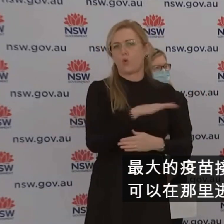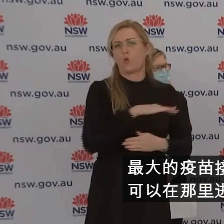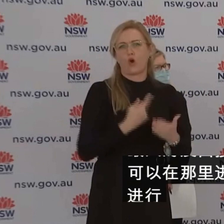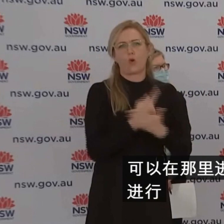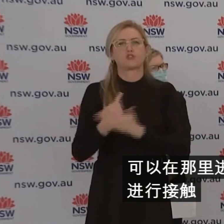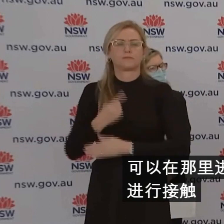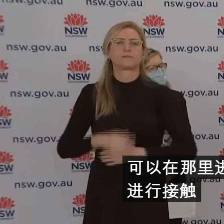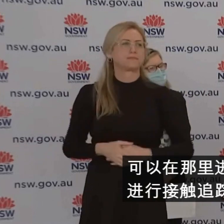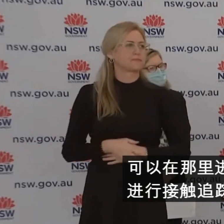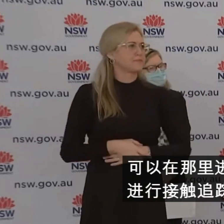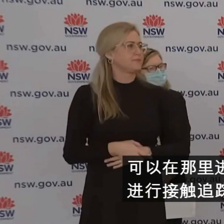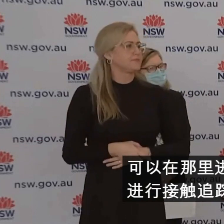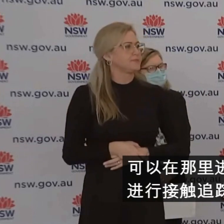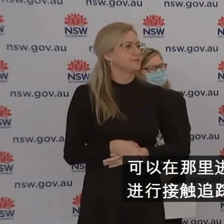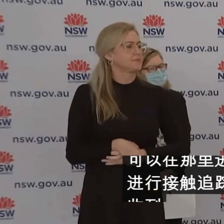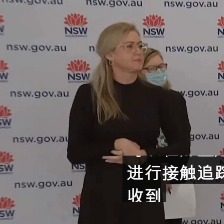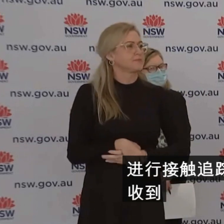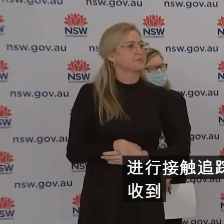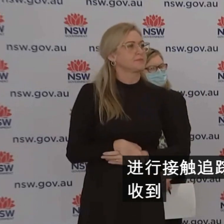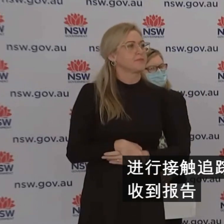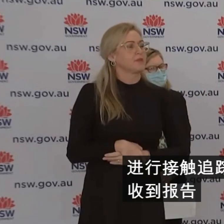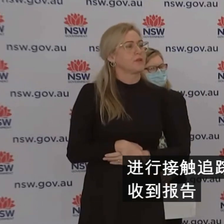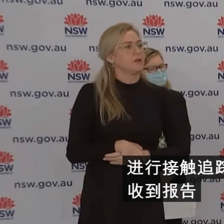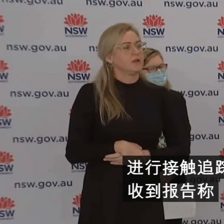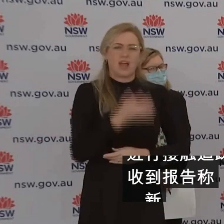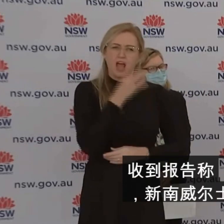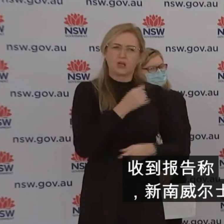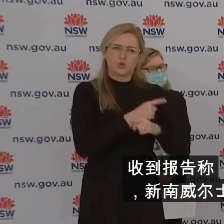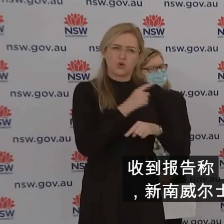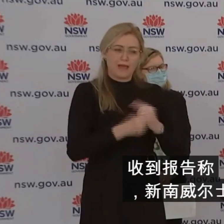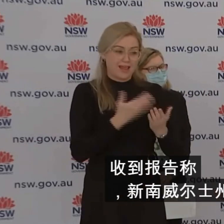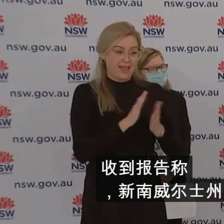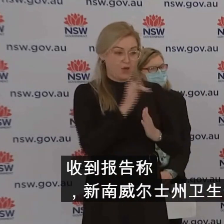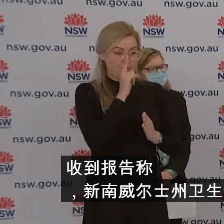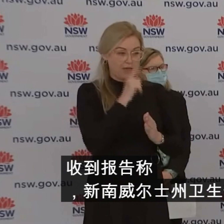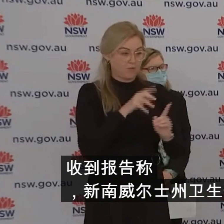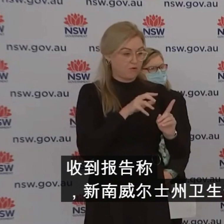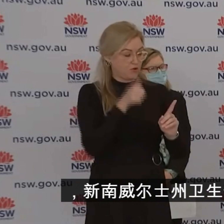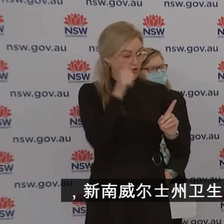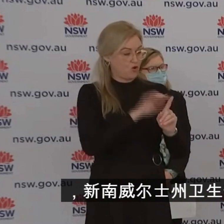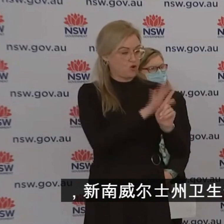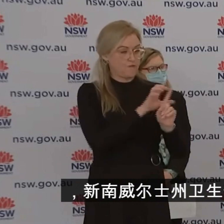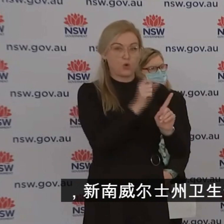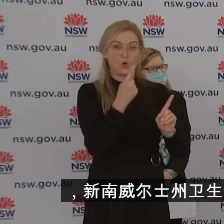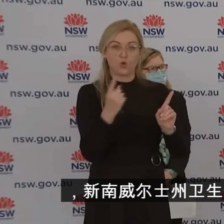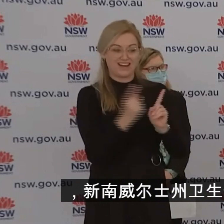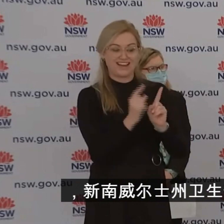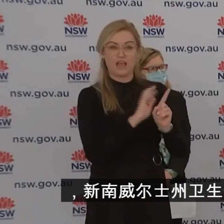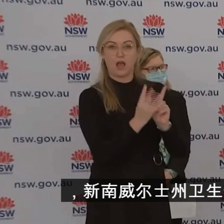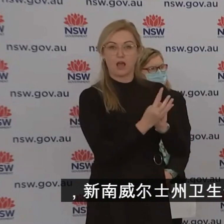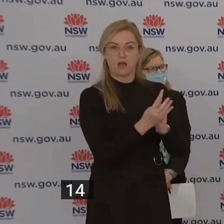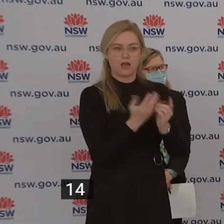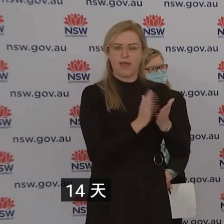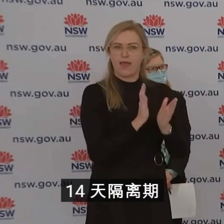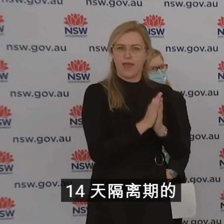in regards to contact tracing, we are getting reports that some people are being alerted by New South Wales Health on what would be the